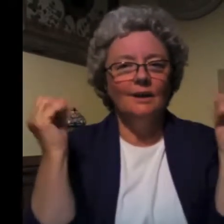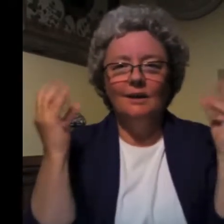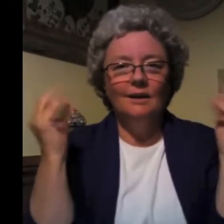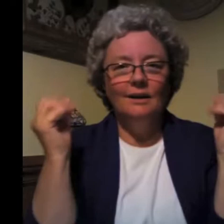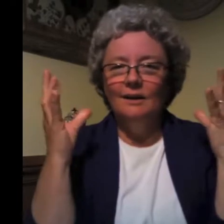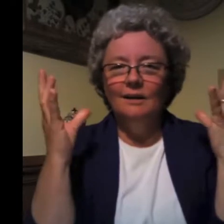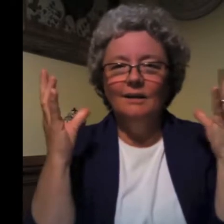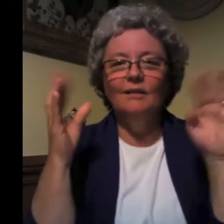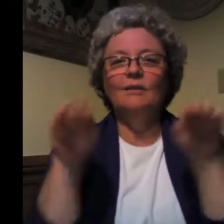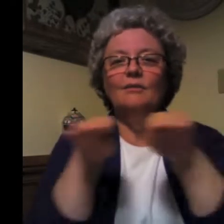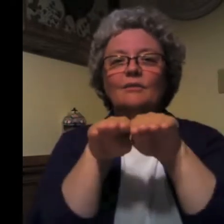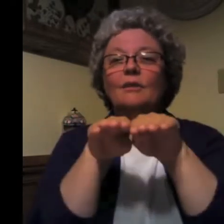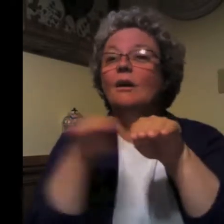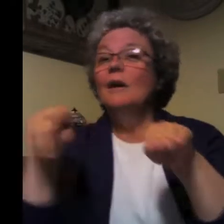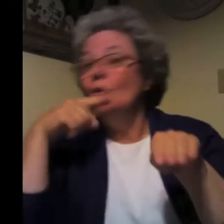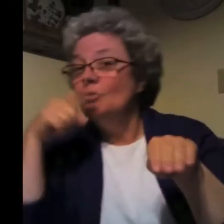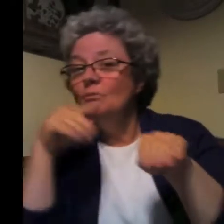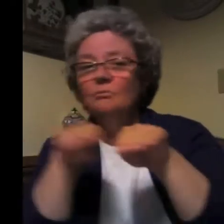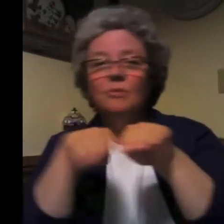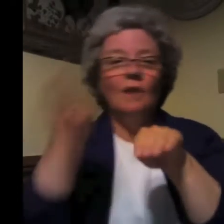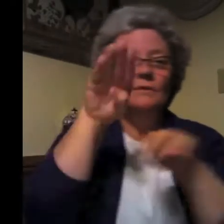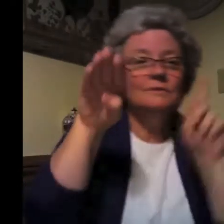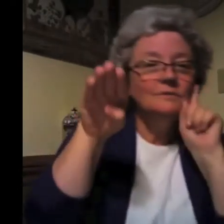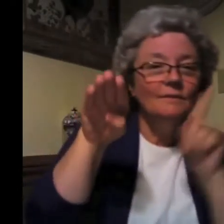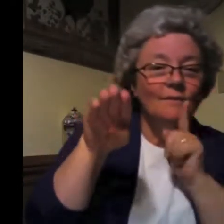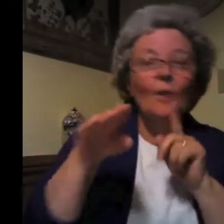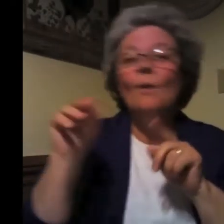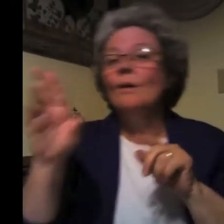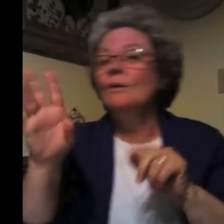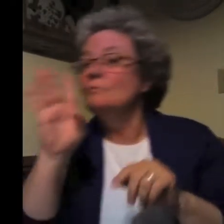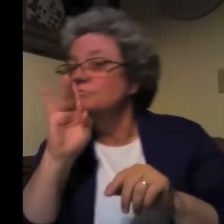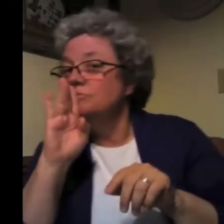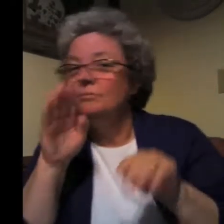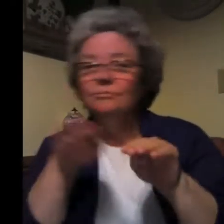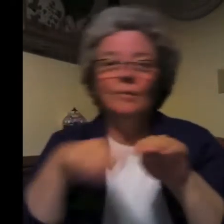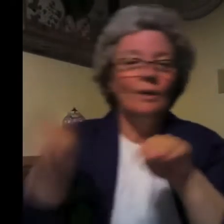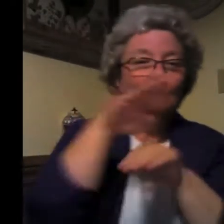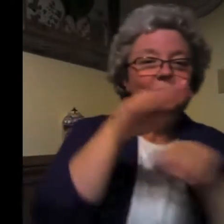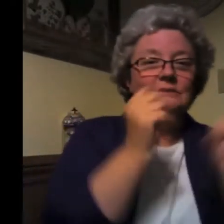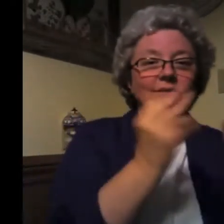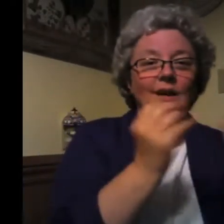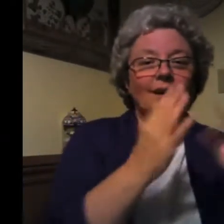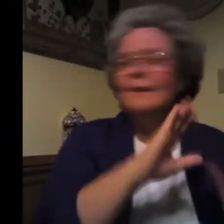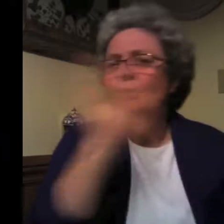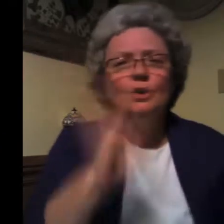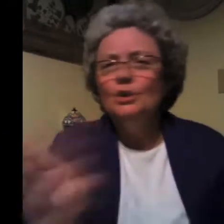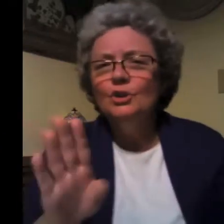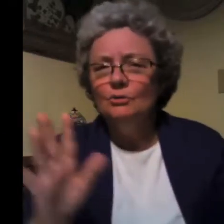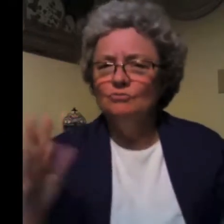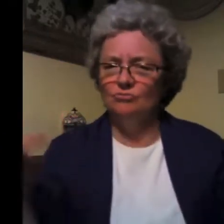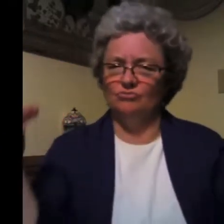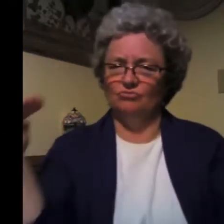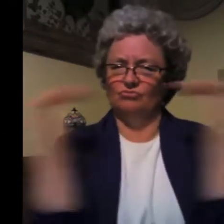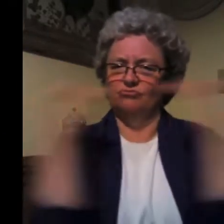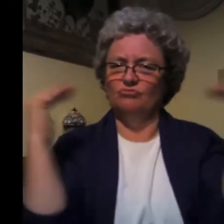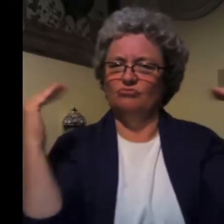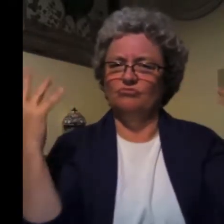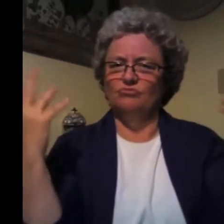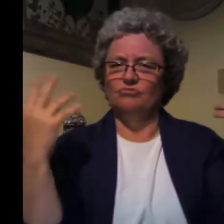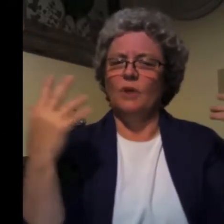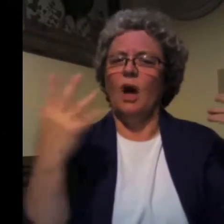it's better than sign language, or that hearing people are better than deaf people, or that speaking is better than